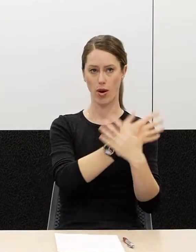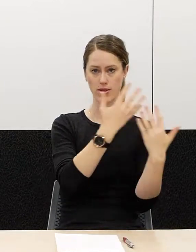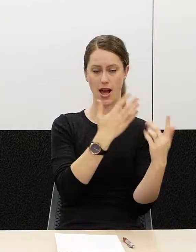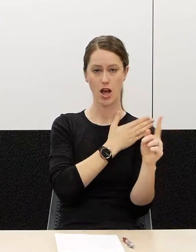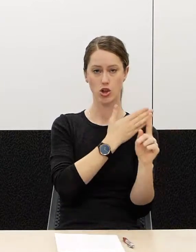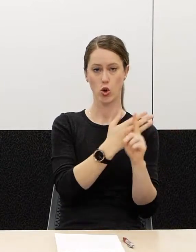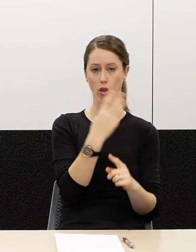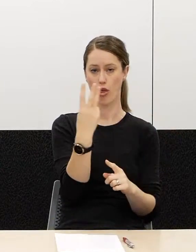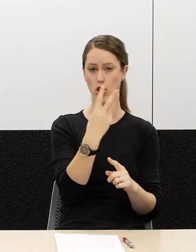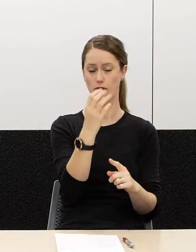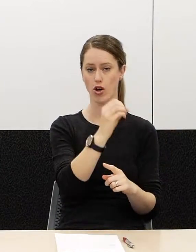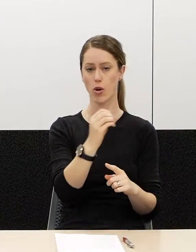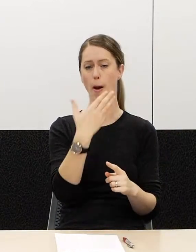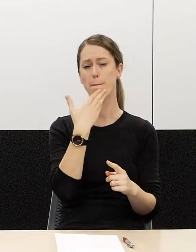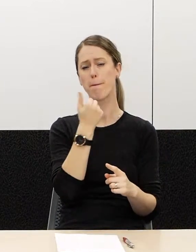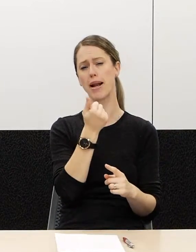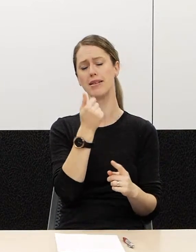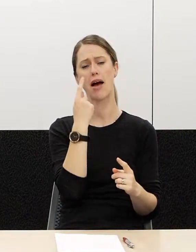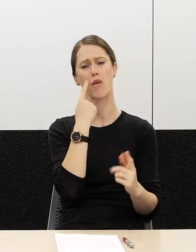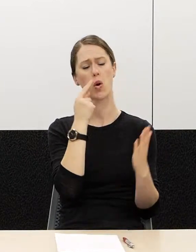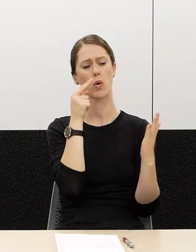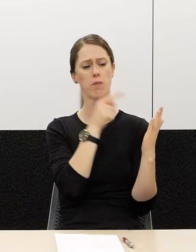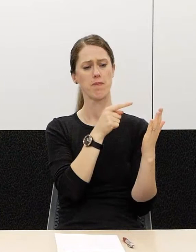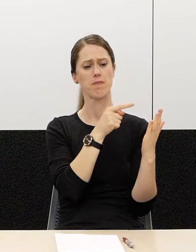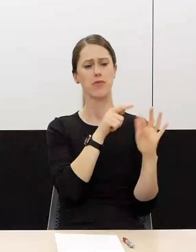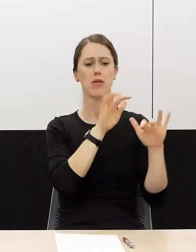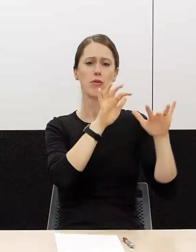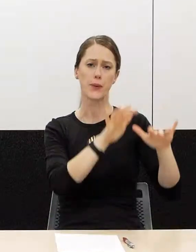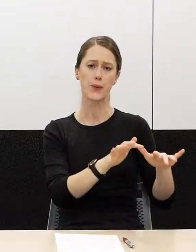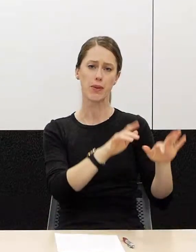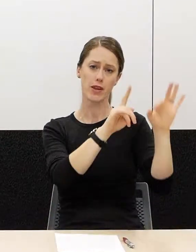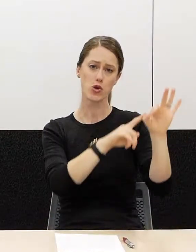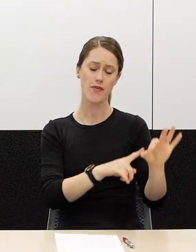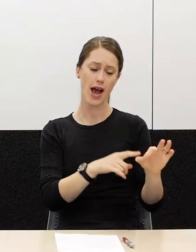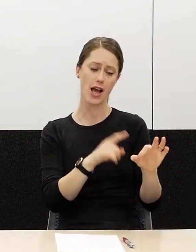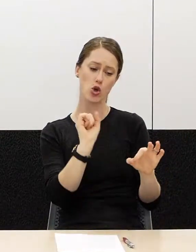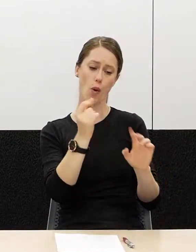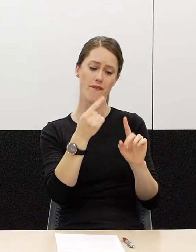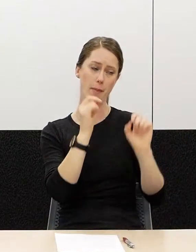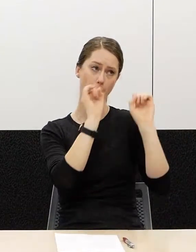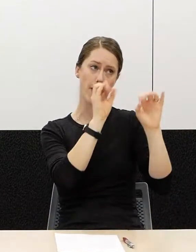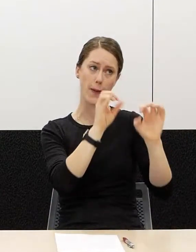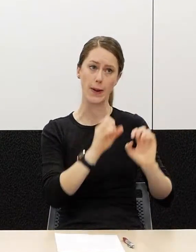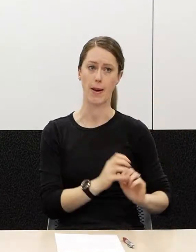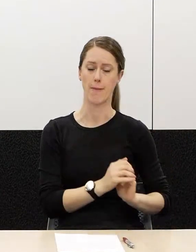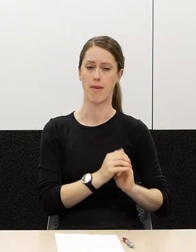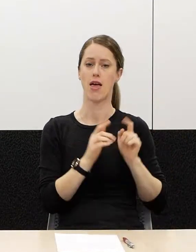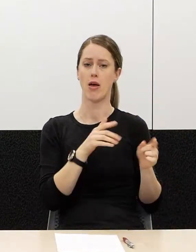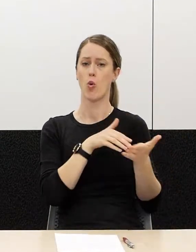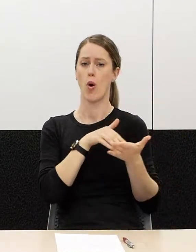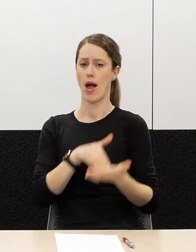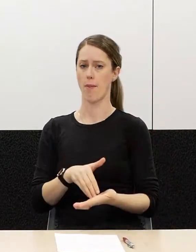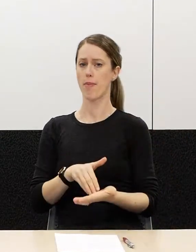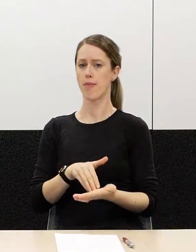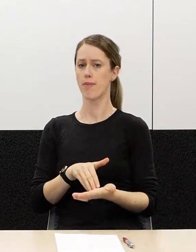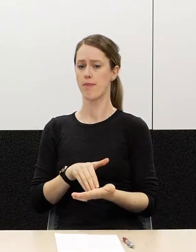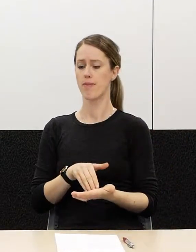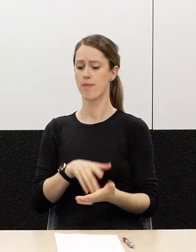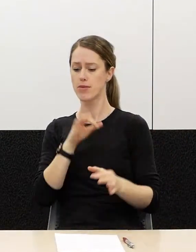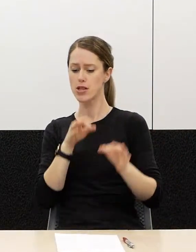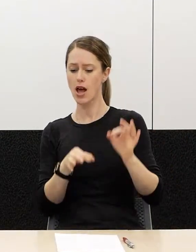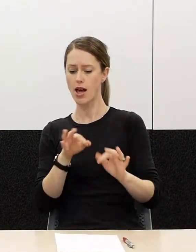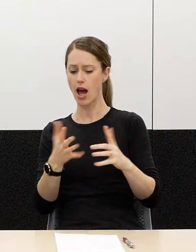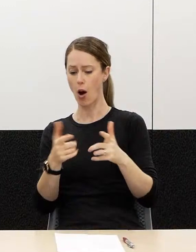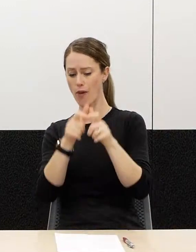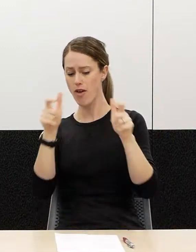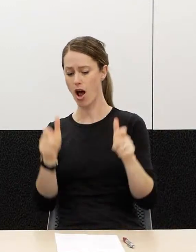of October. Please go on and complete them, provide your feedback, because that will help inform how we